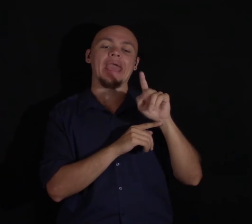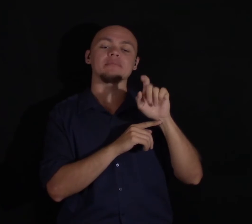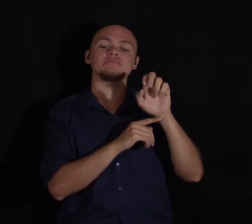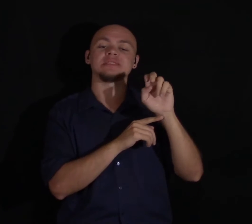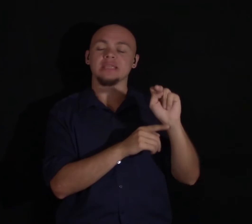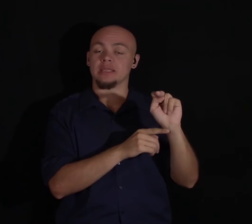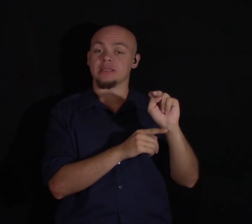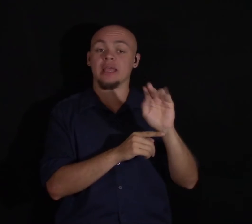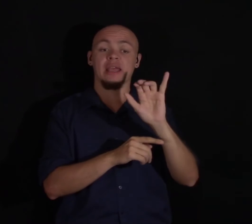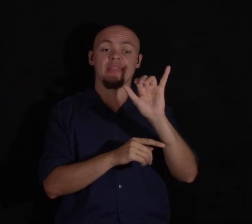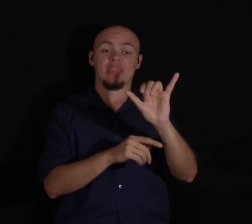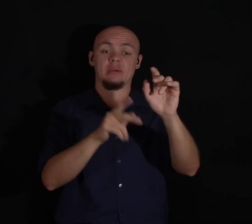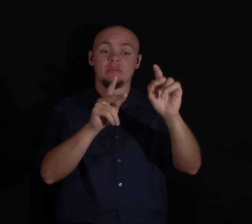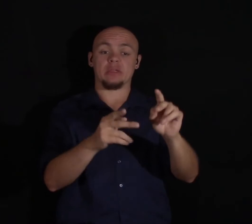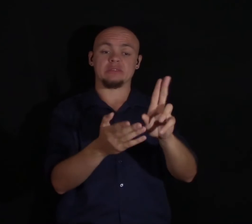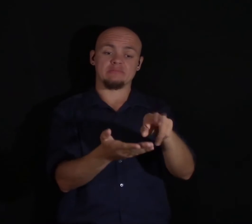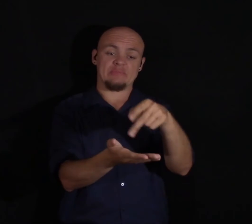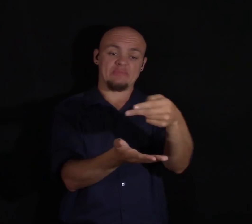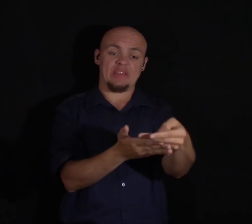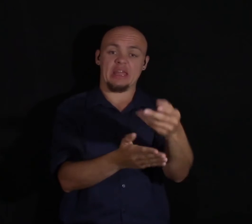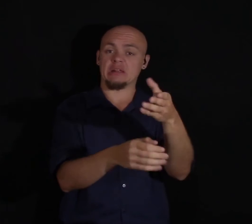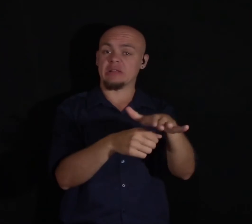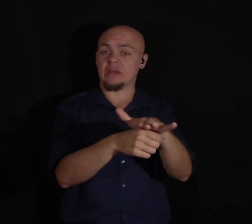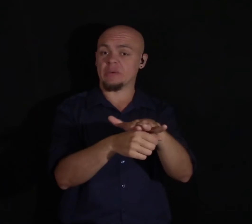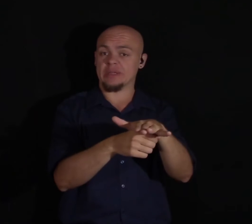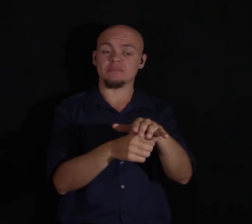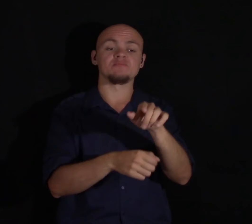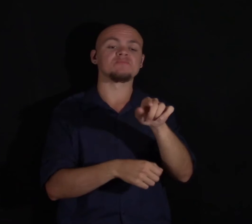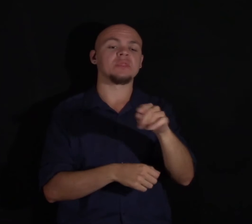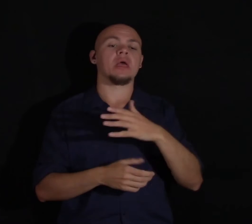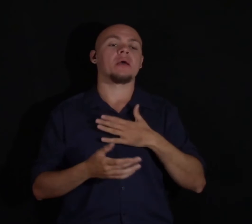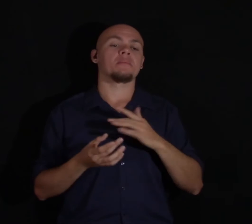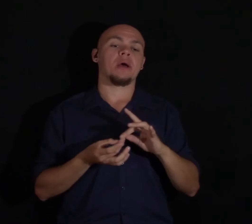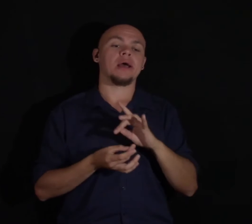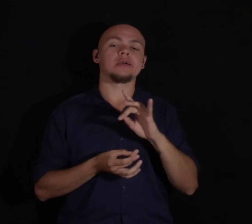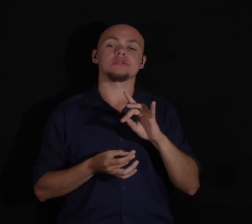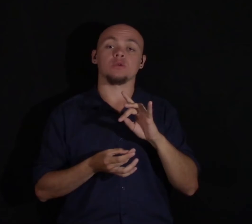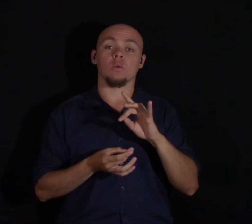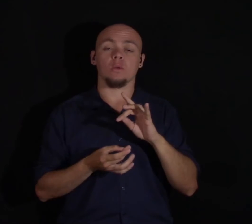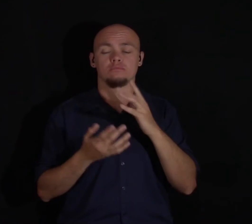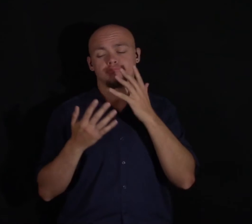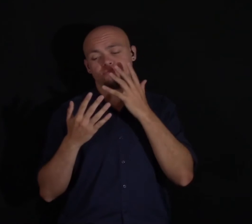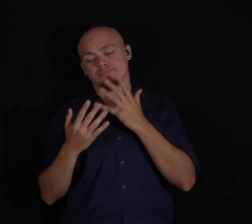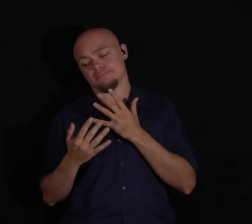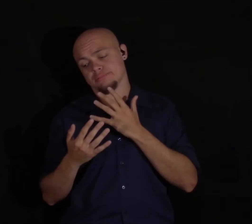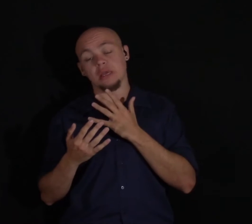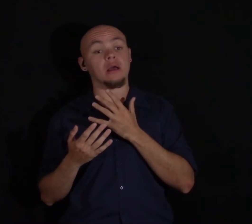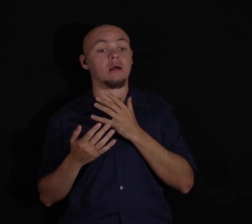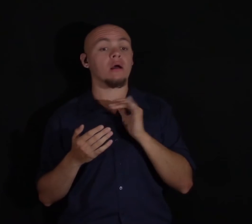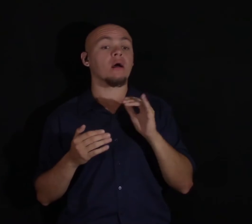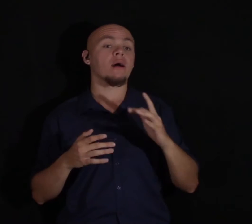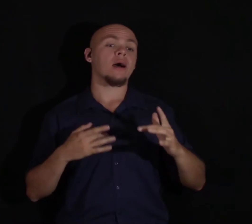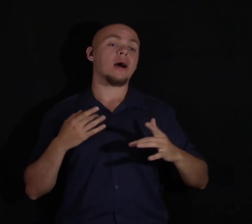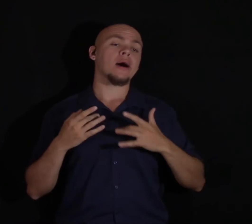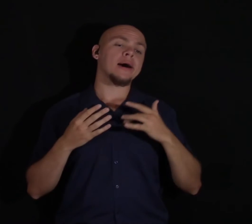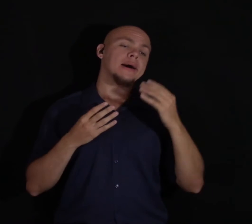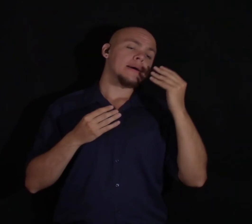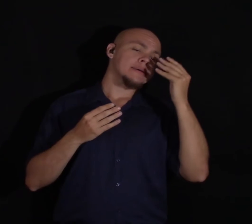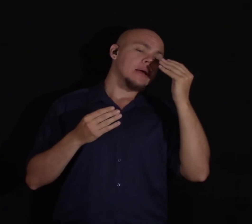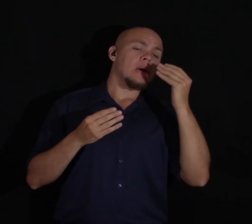fell. For a moment my soul was elevated from its debasing and miserable fears to contemplate the divine ideas